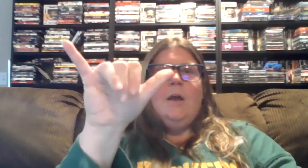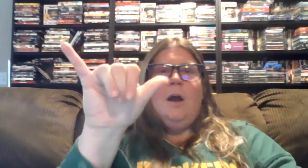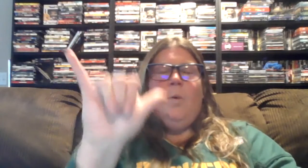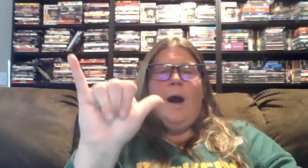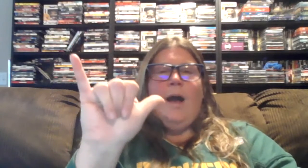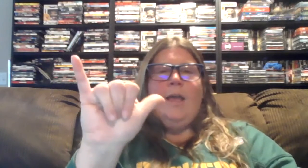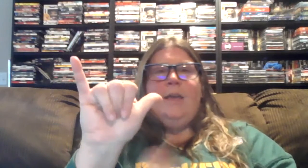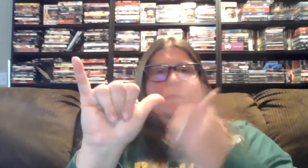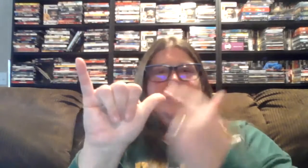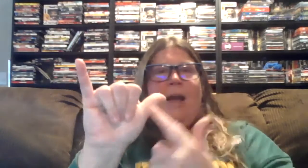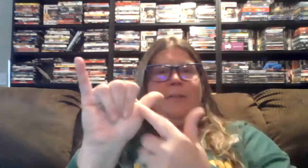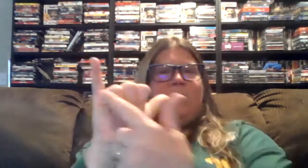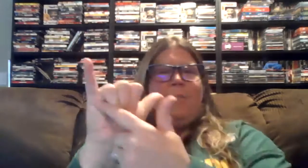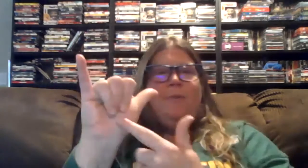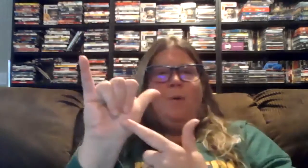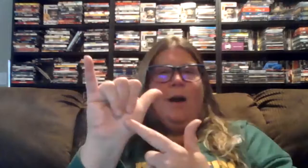A Y is in kind of the shape of a Y.